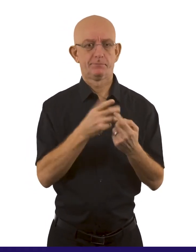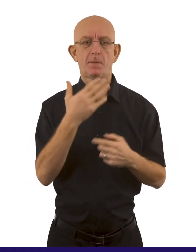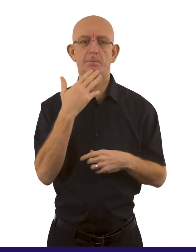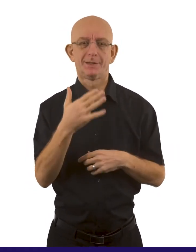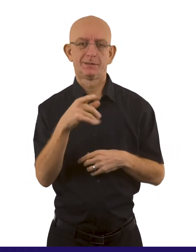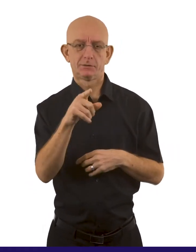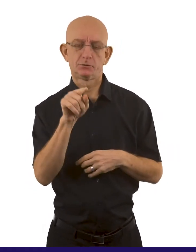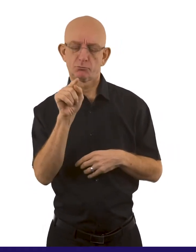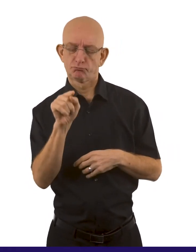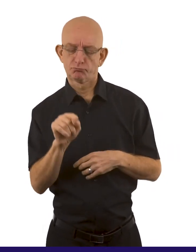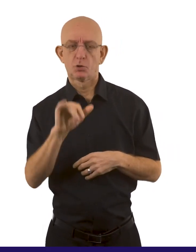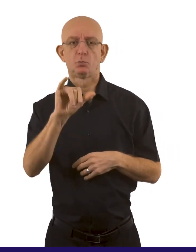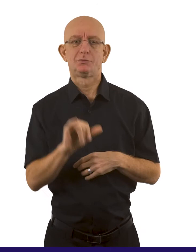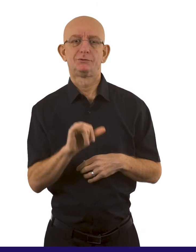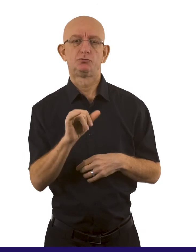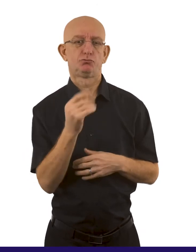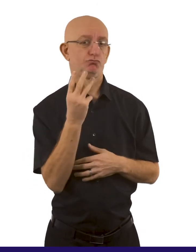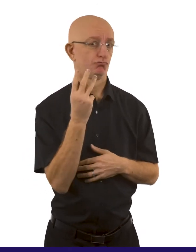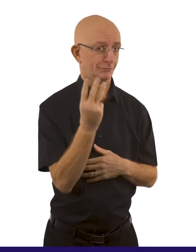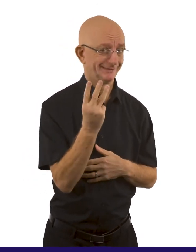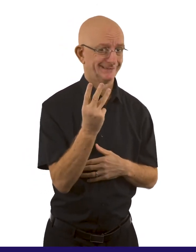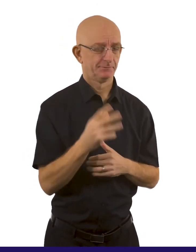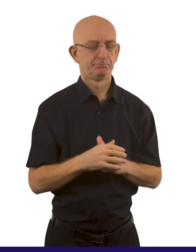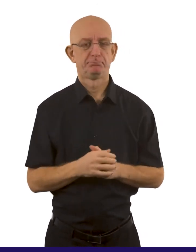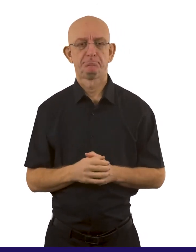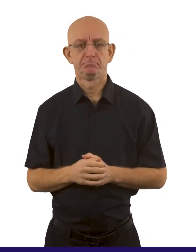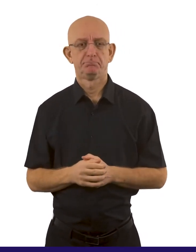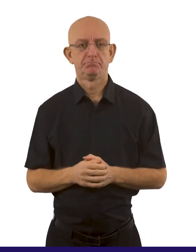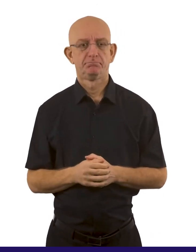Open brackets. Pick up to 3 that apply. Close brackets.